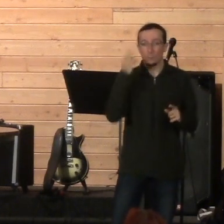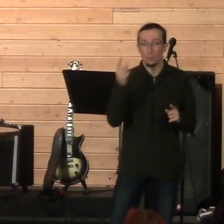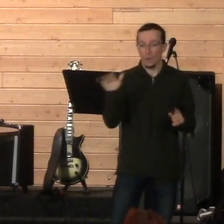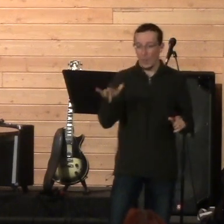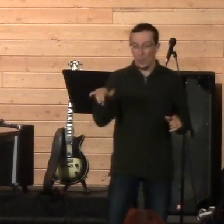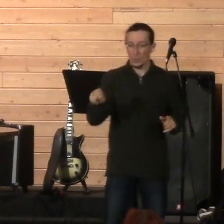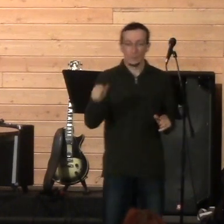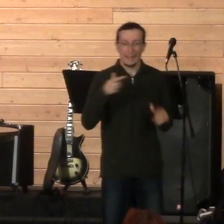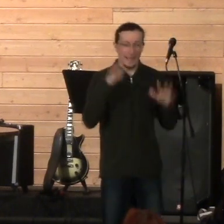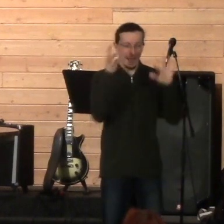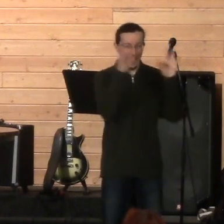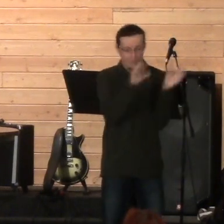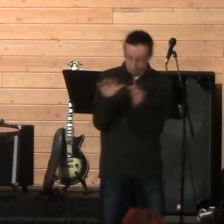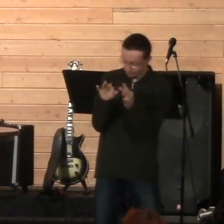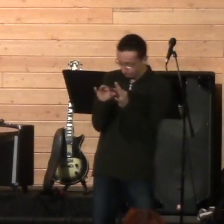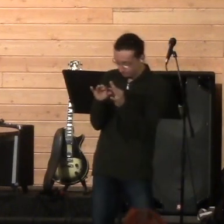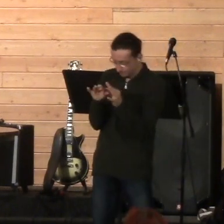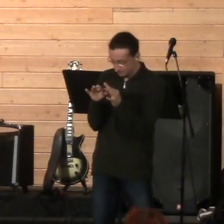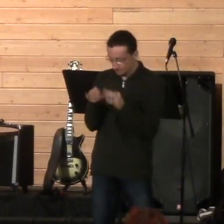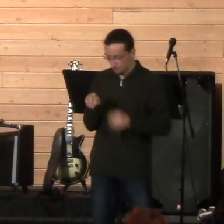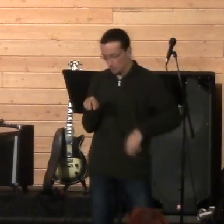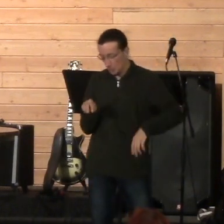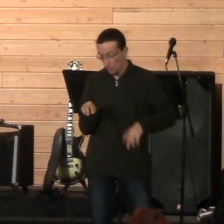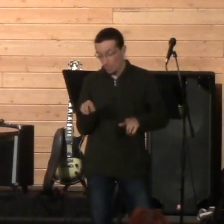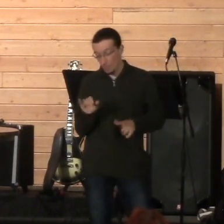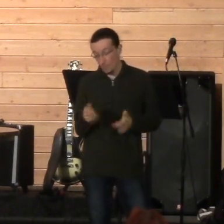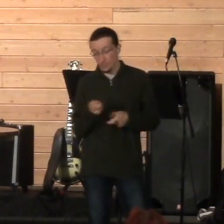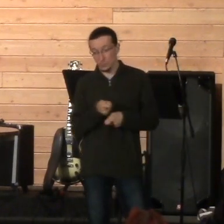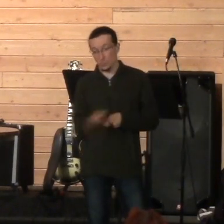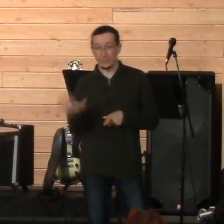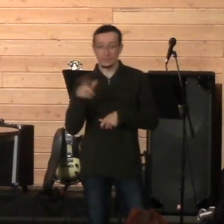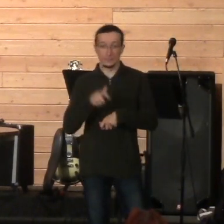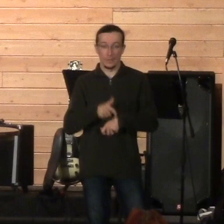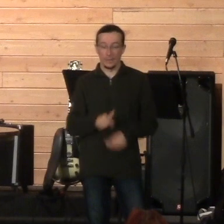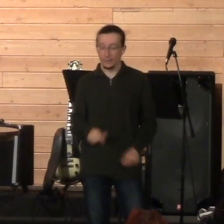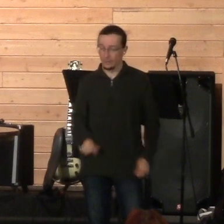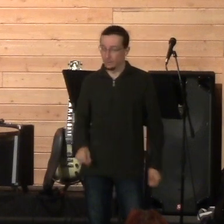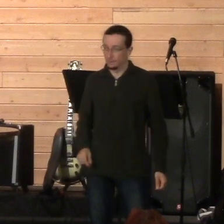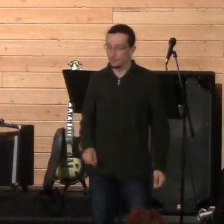divert right to that missing piece and go, wow, that was a big waste of time.